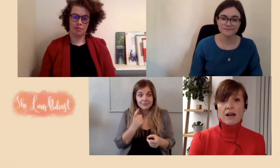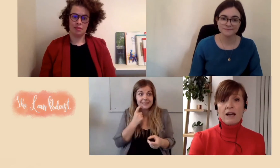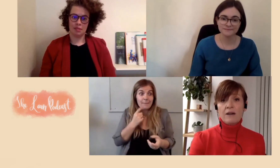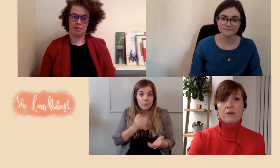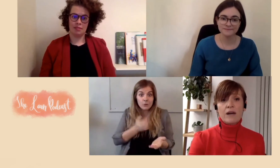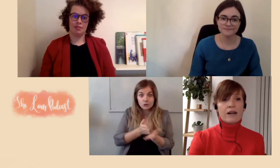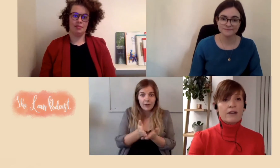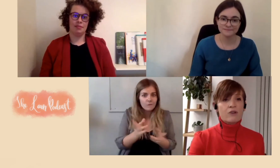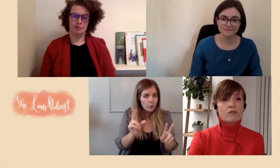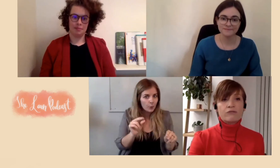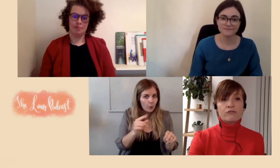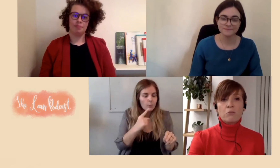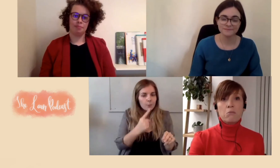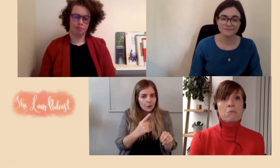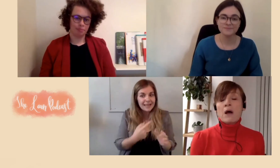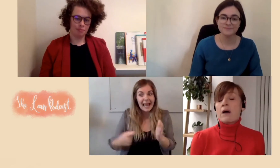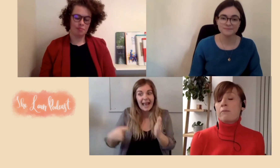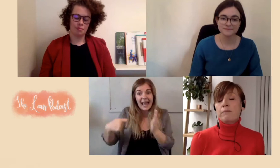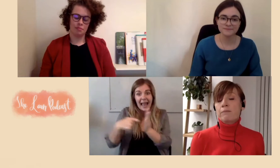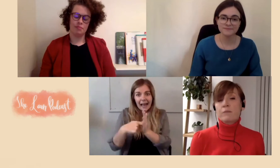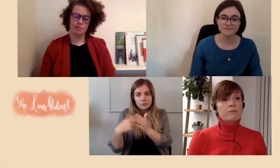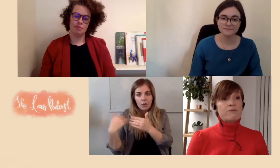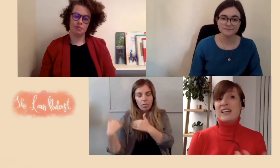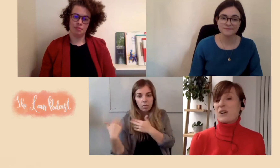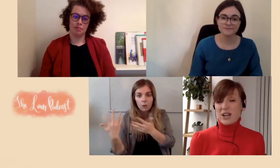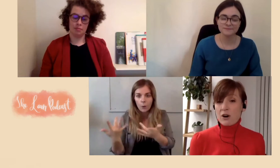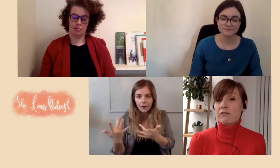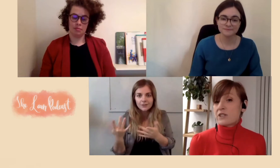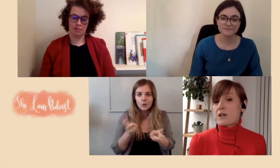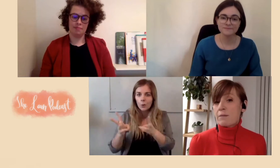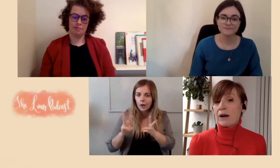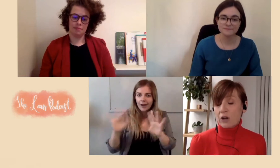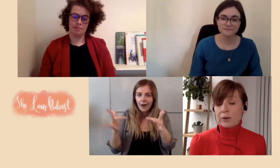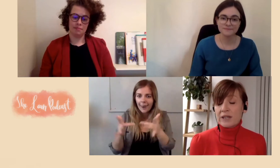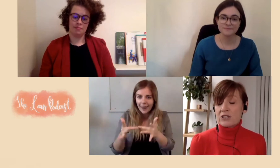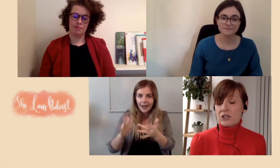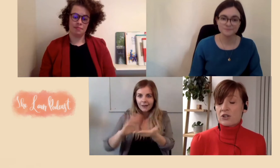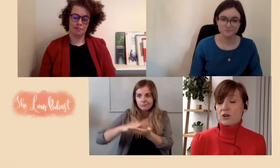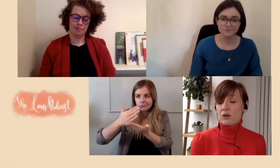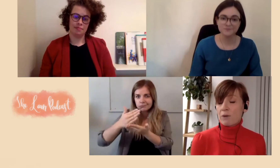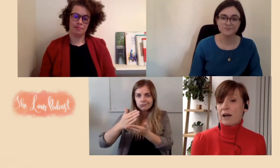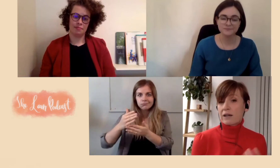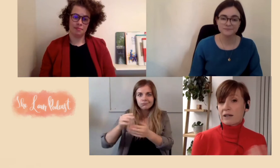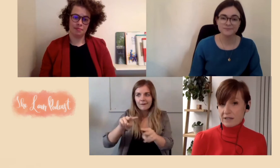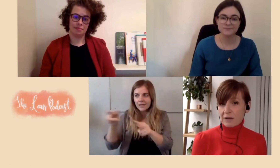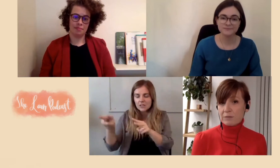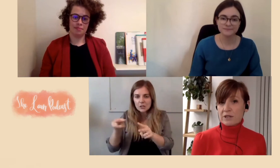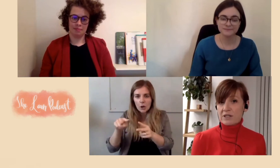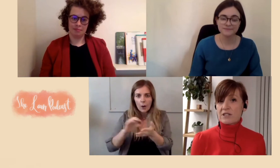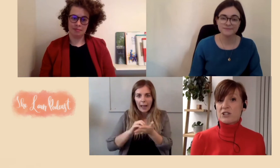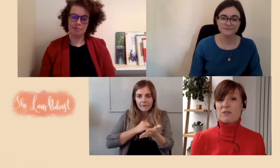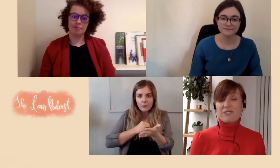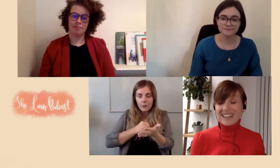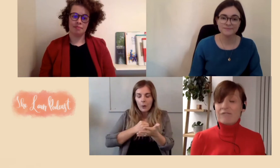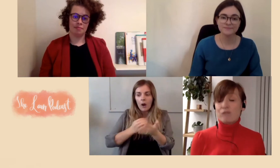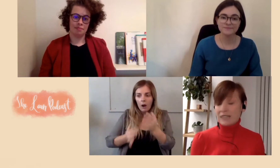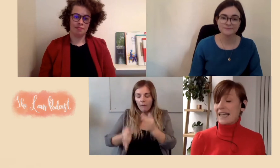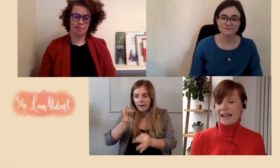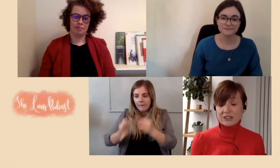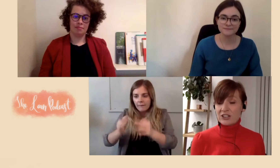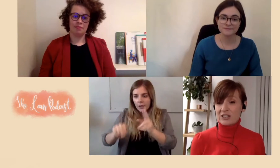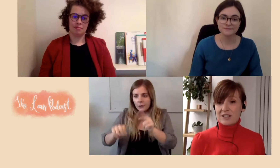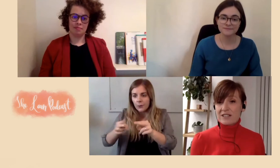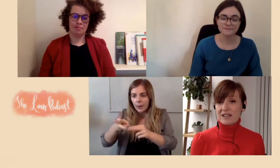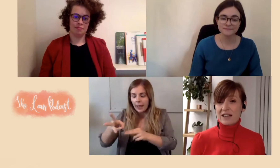a whole new set of challenges for us, that we've just been having to find our way as we're going along. We didn't